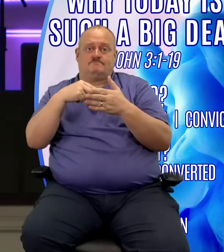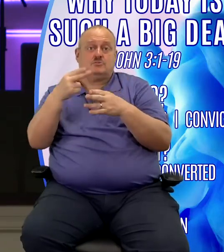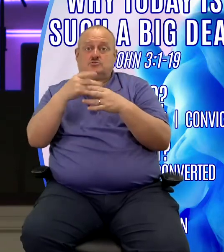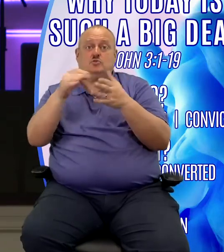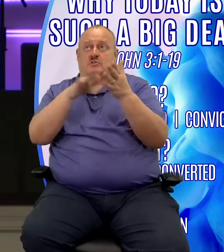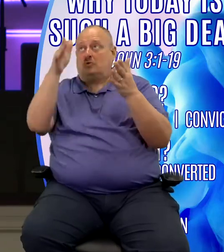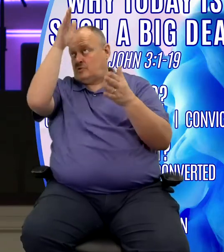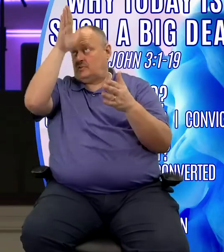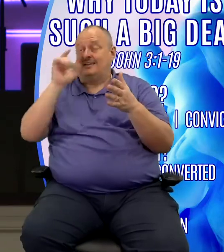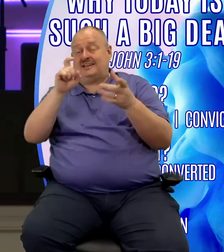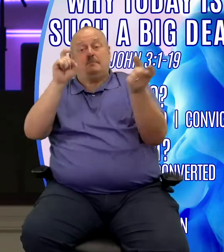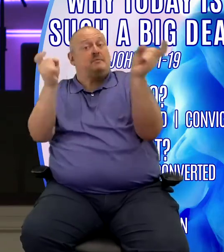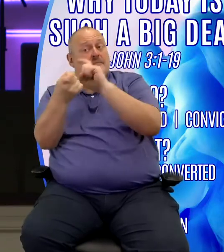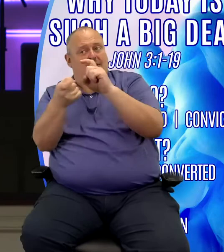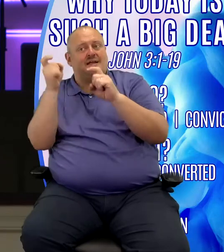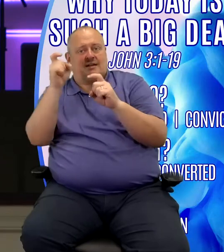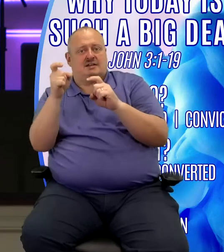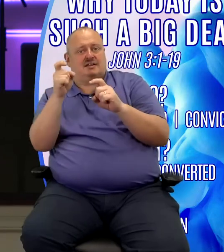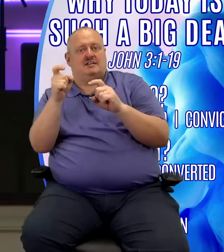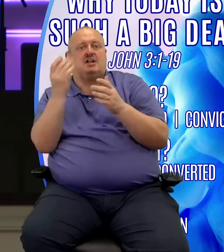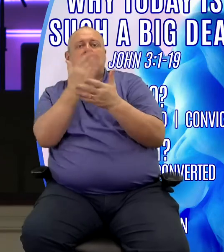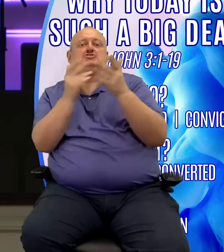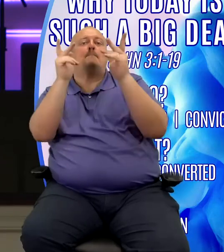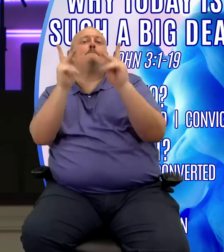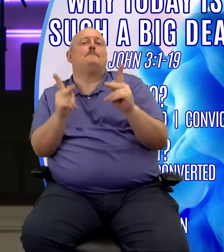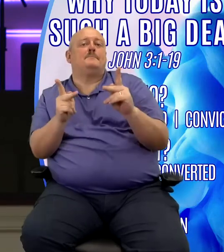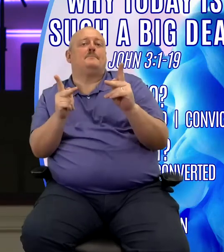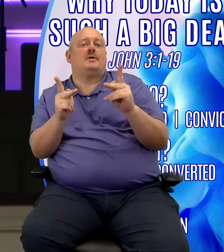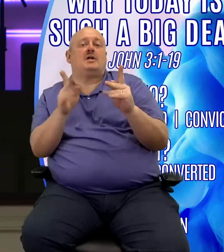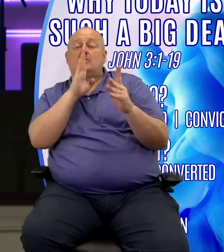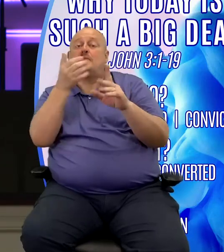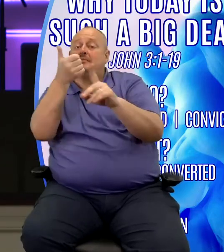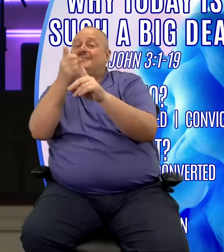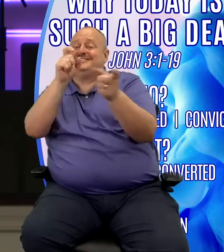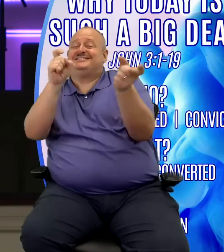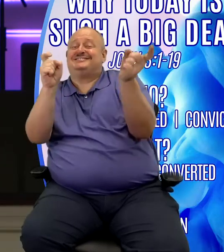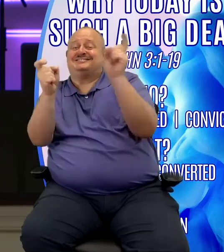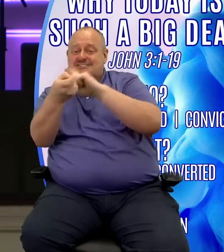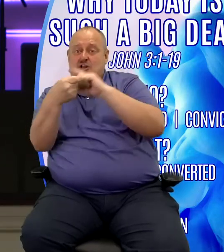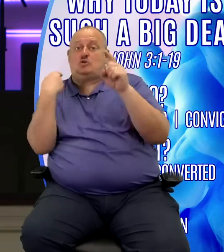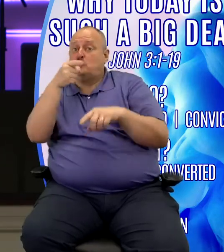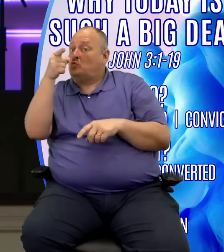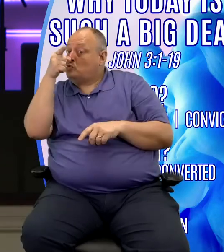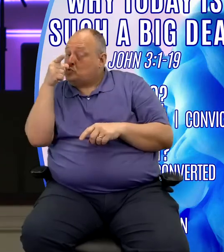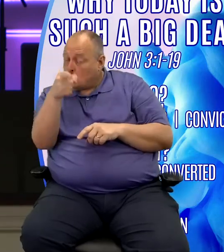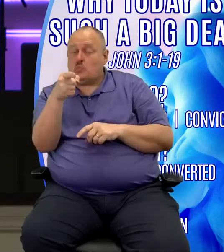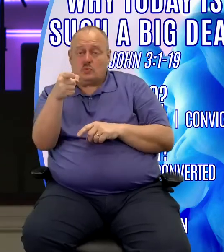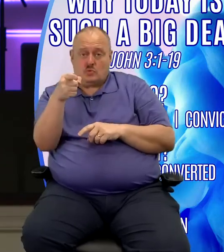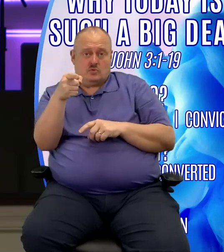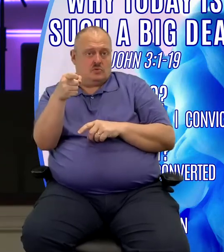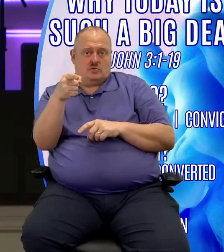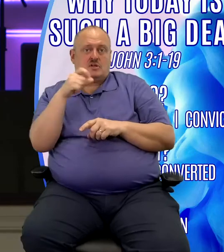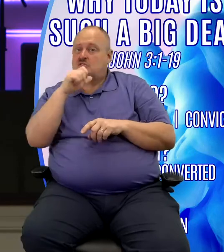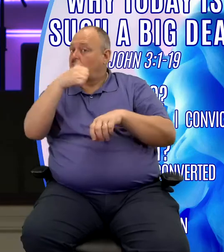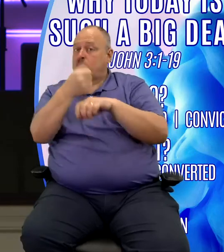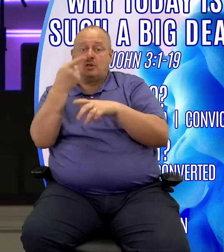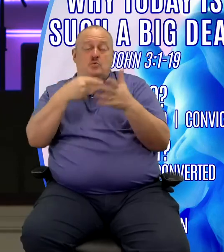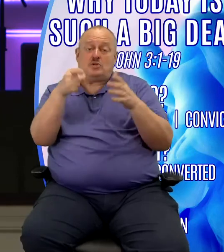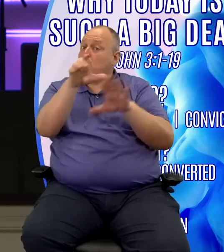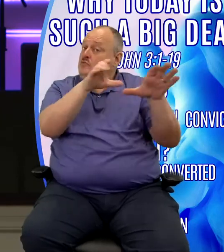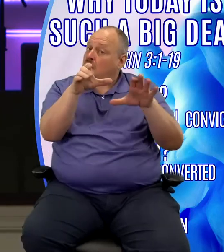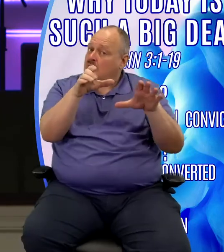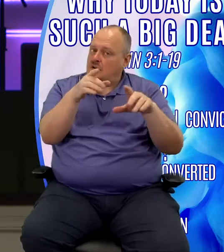be converted. You need to have somebody, he was speaking of himself, change who you are, not based on what you've done, Nicodemus,